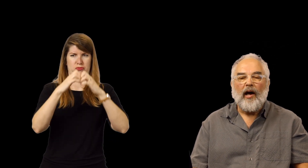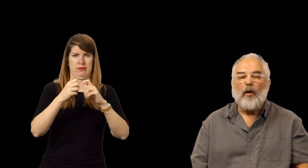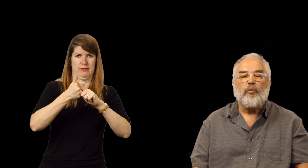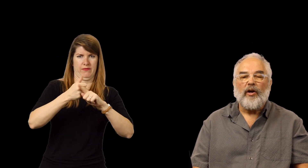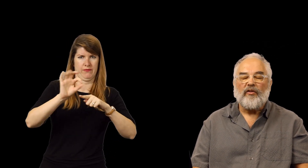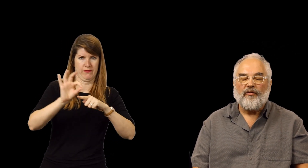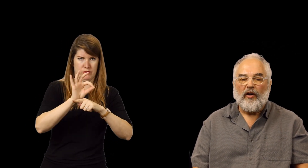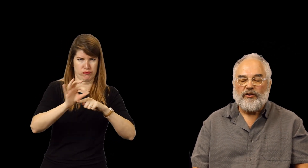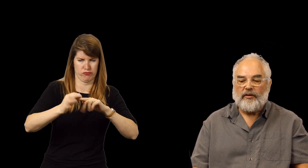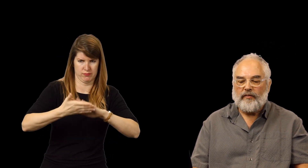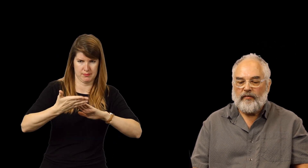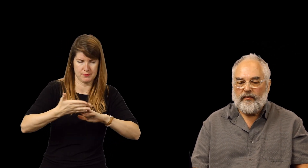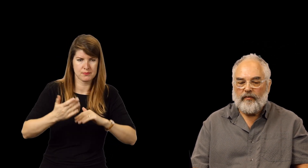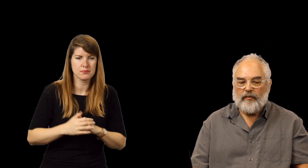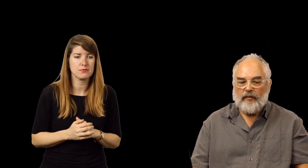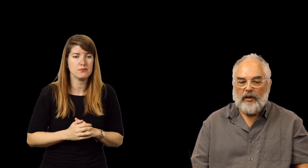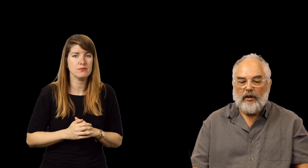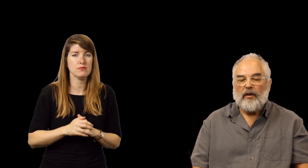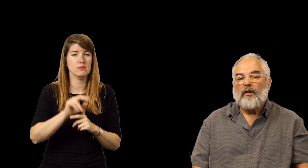in how brains function.